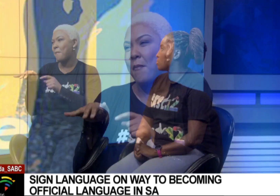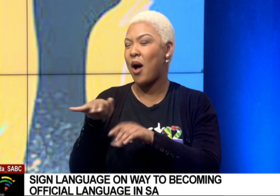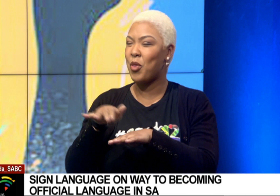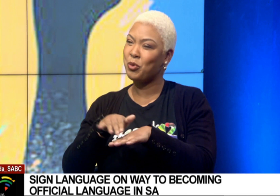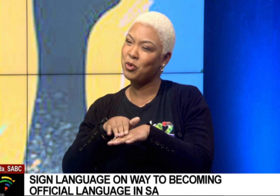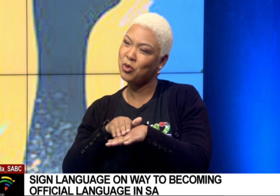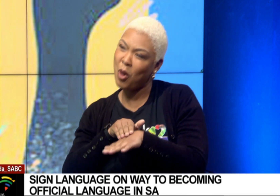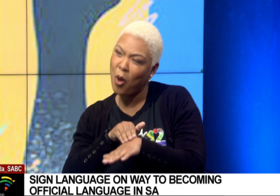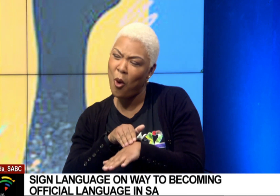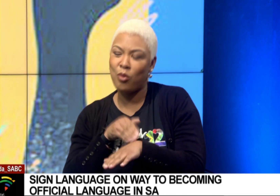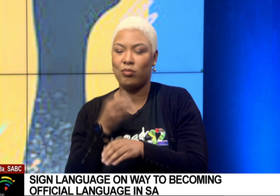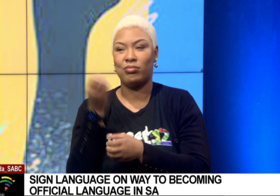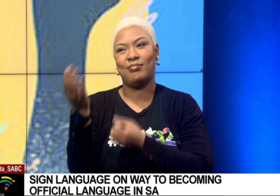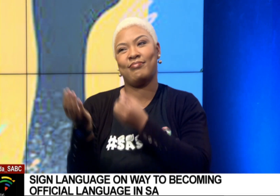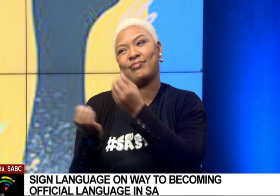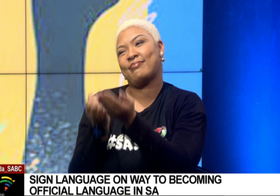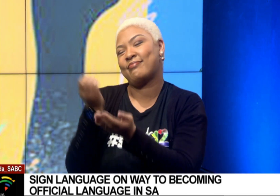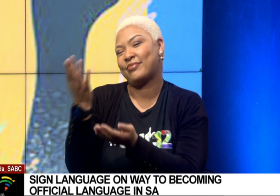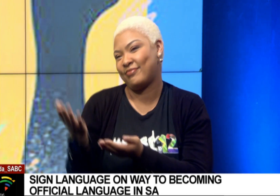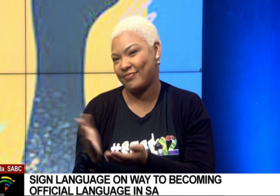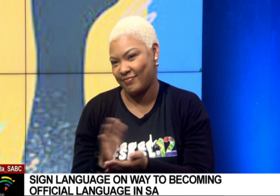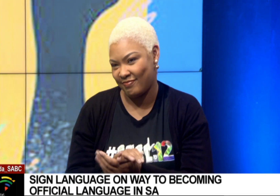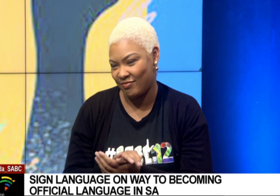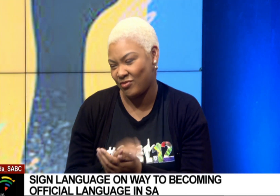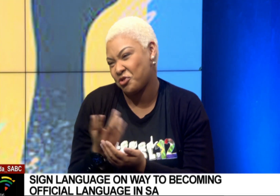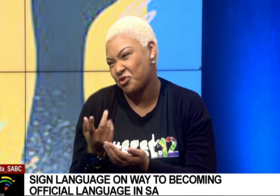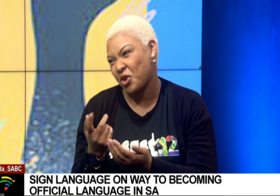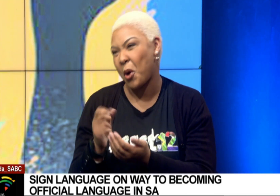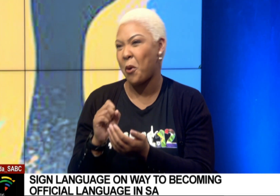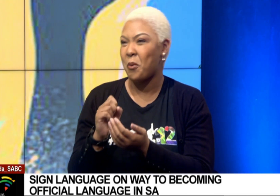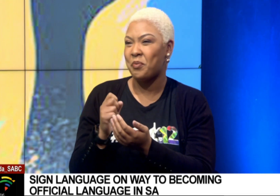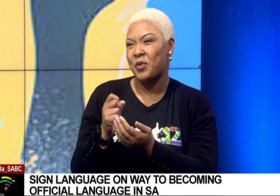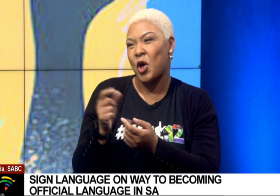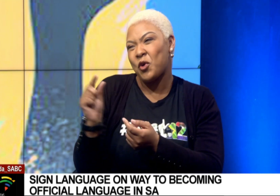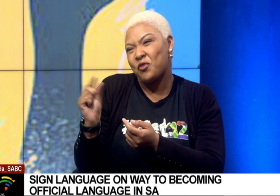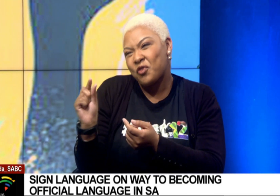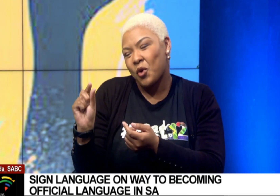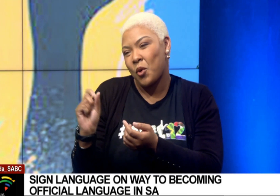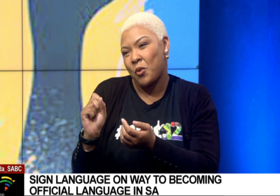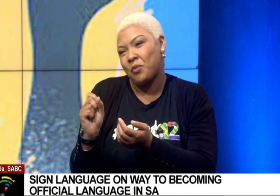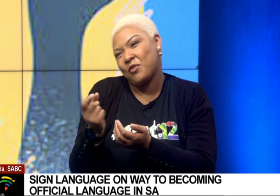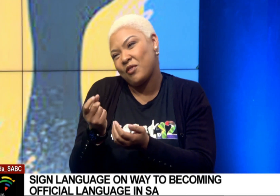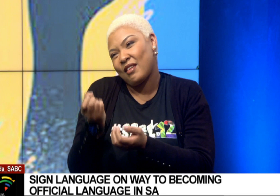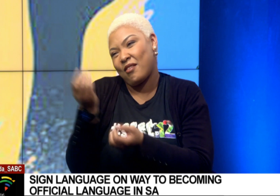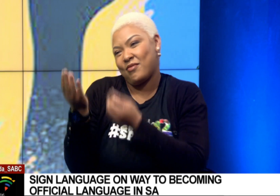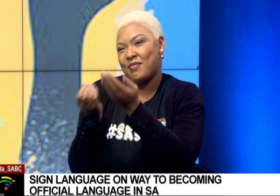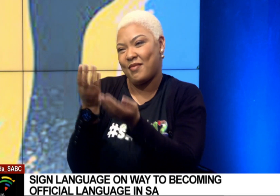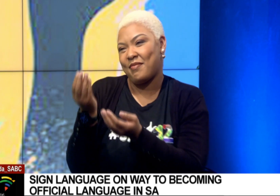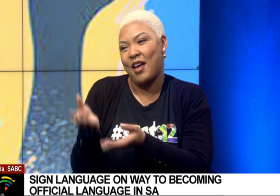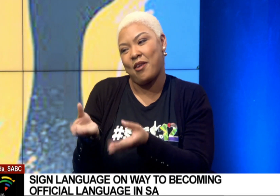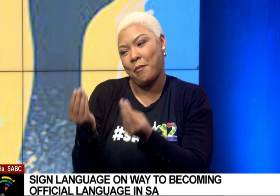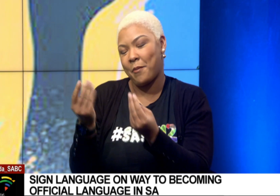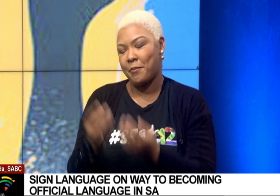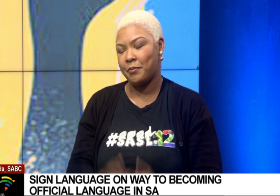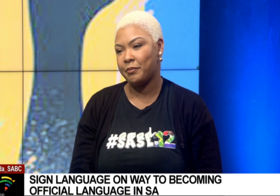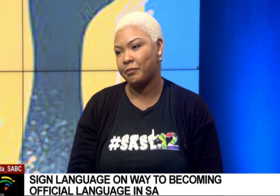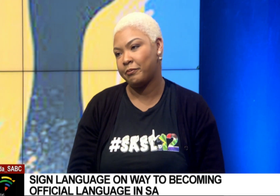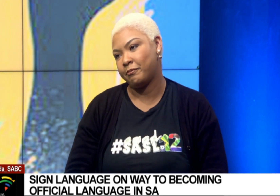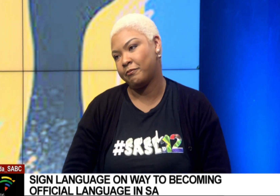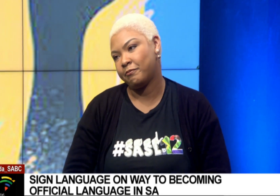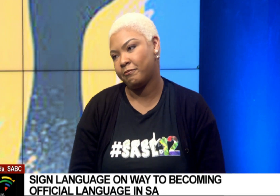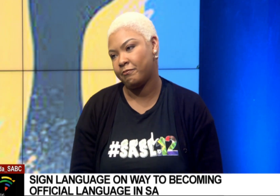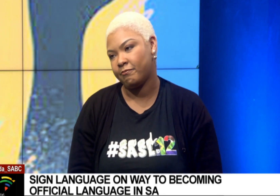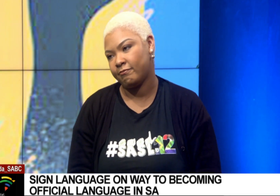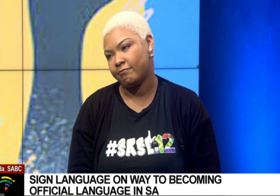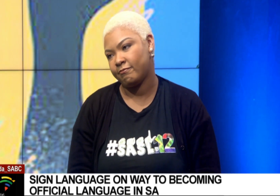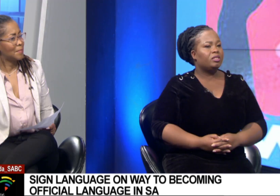taken together. But then some people can be very slow when it comes to submitting their comments and adding their views. So we have